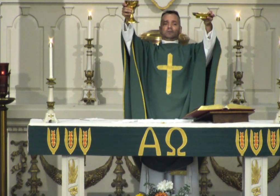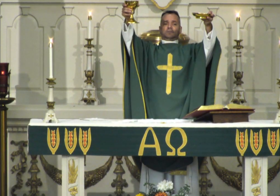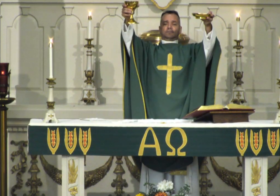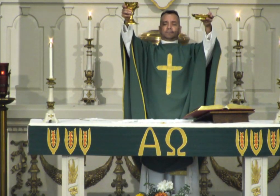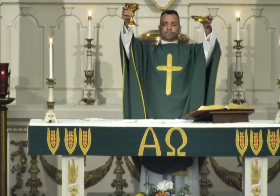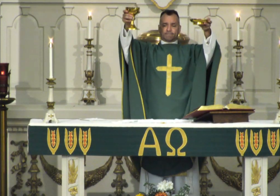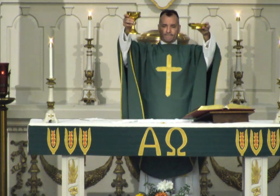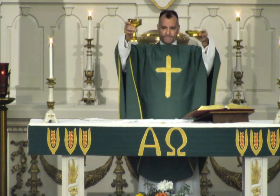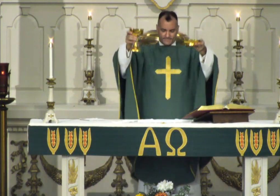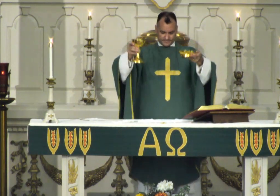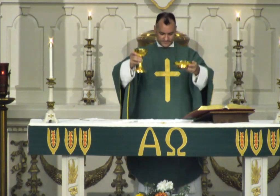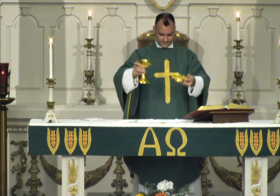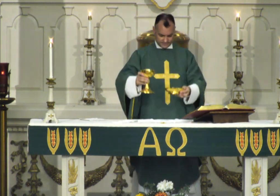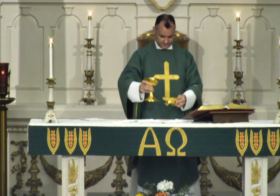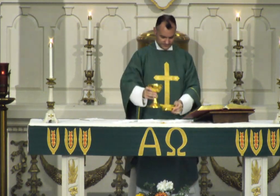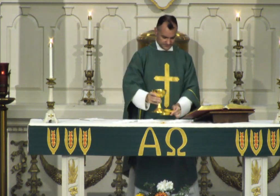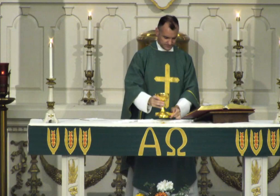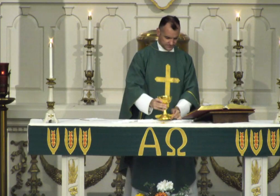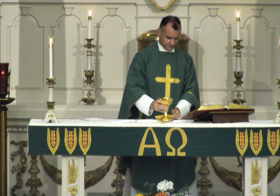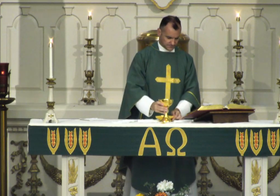Amen.